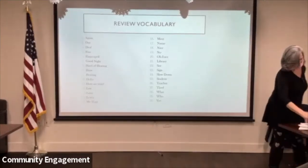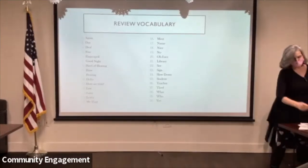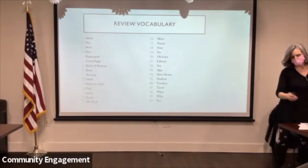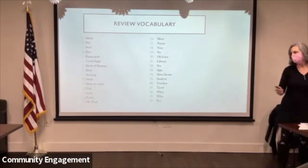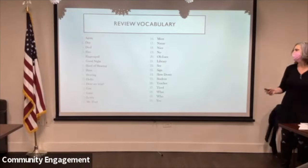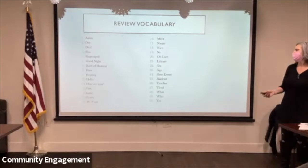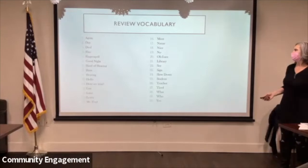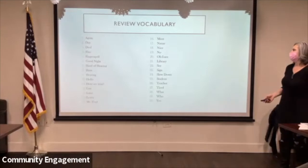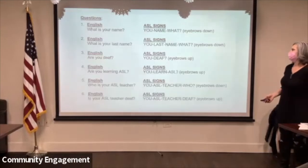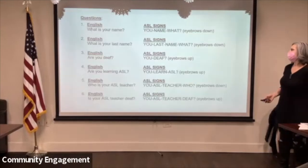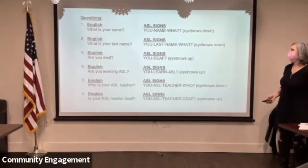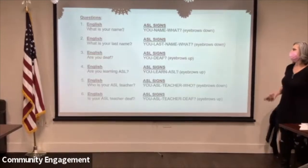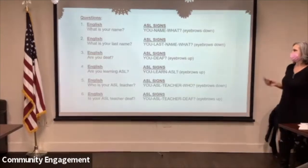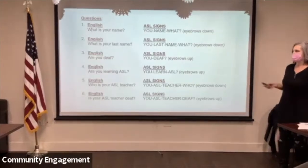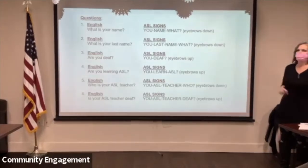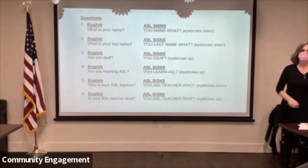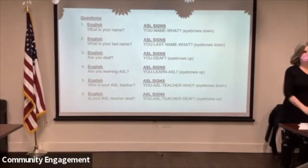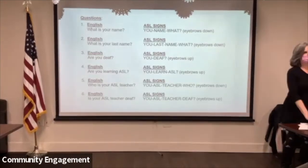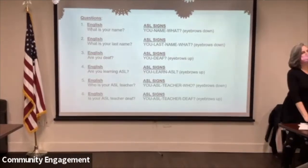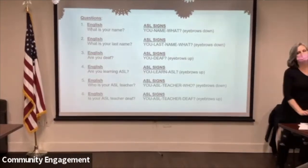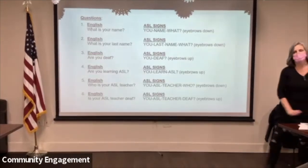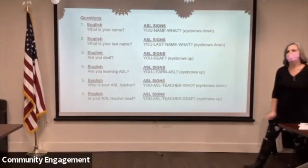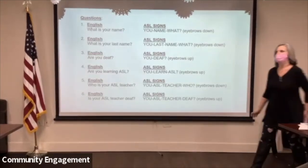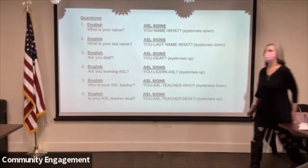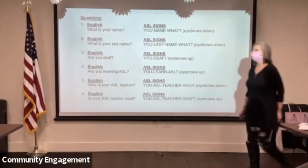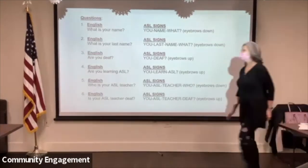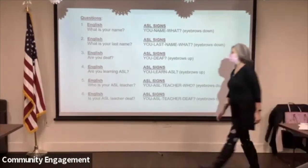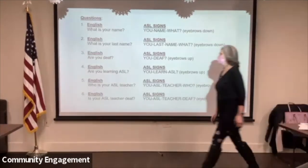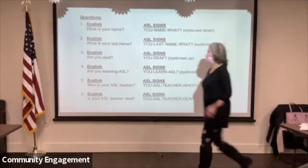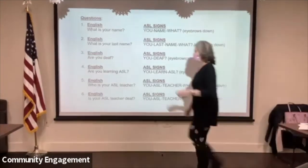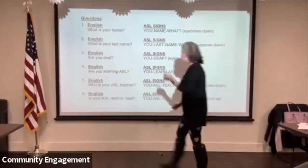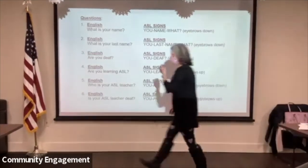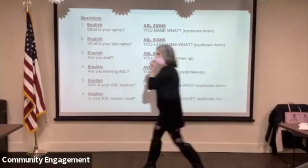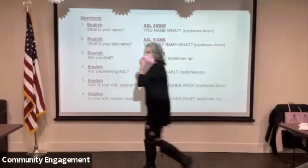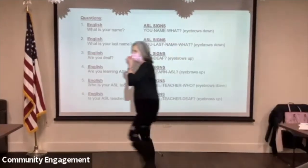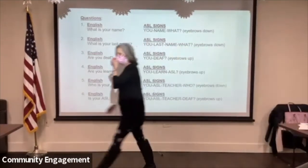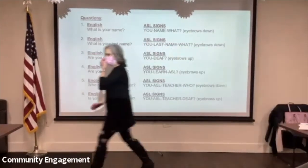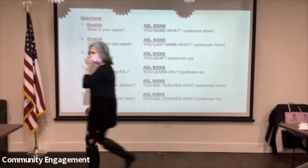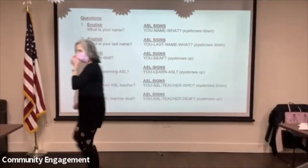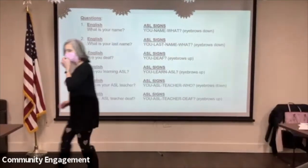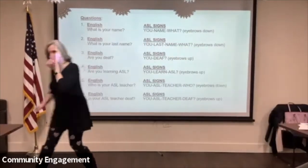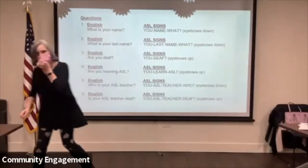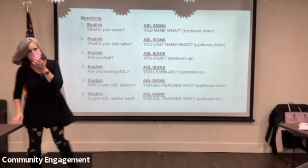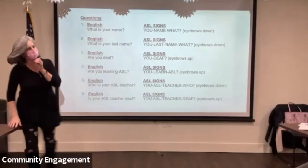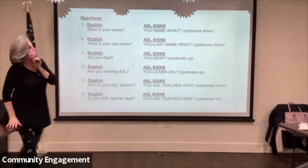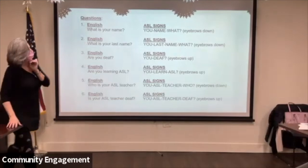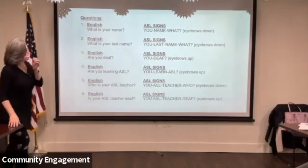test. Okay, so let me just switch over to this. All right, because this is going to be me trying to help you understand the difference between the two